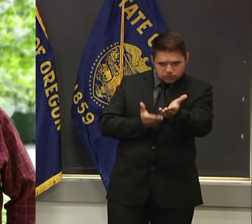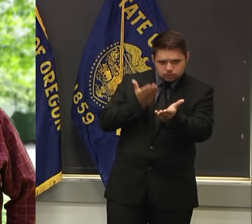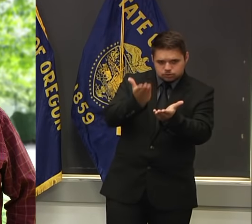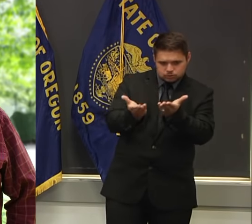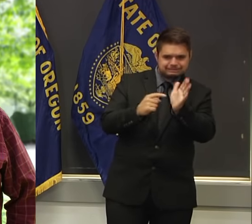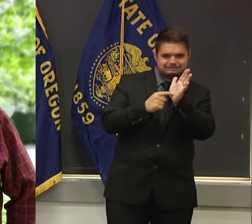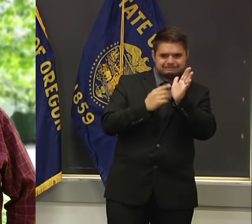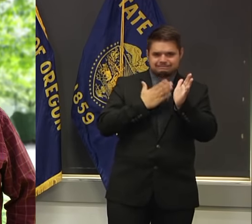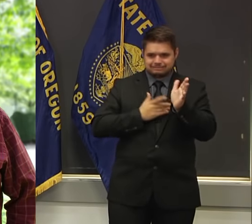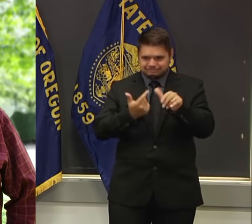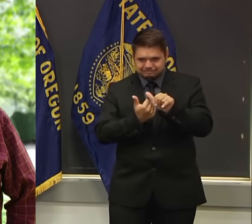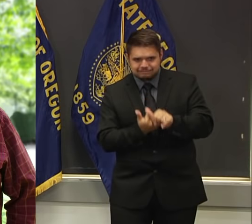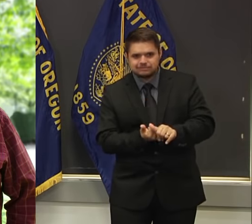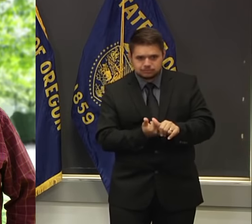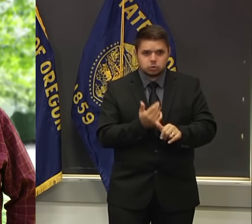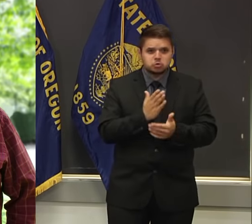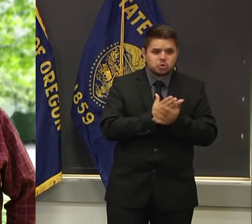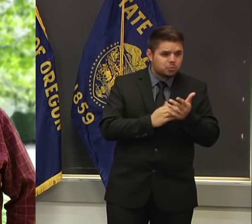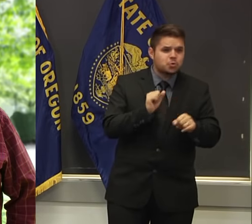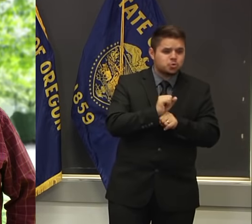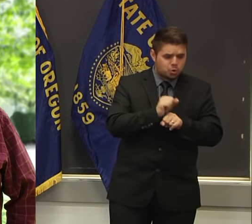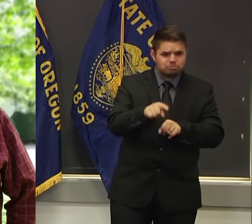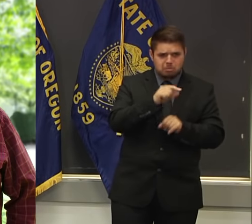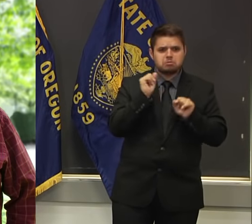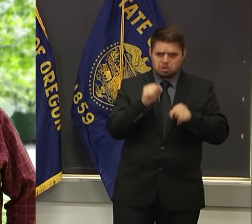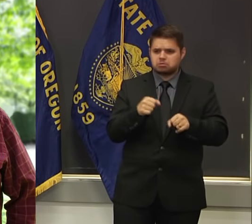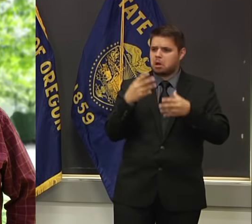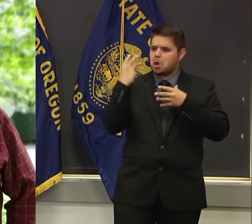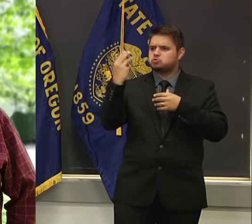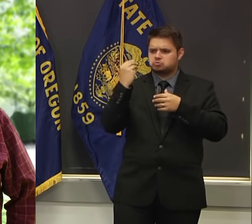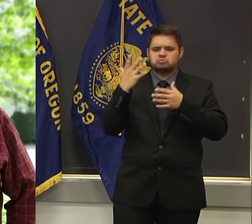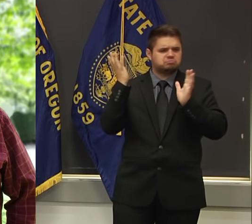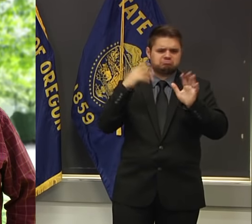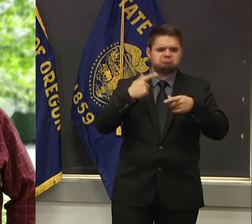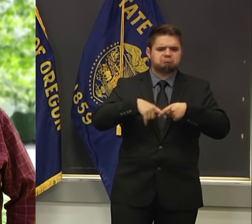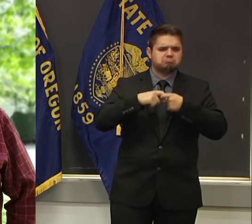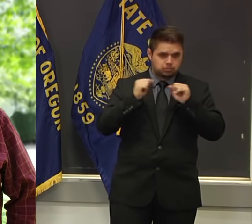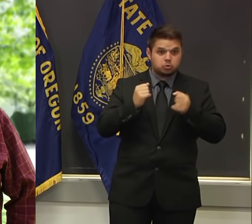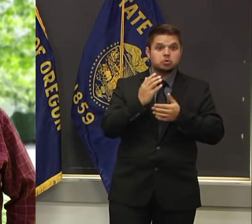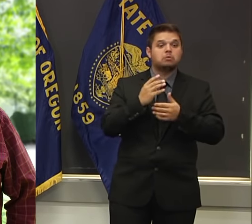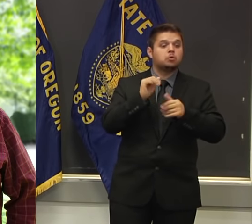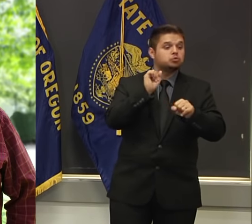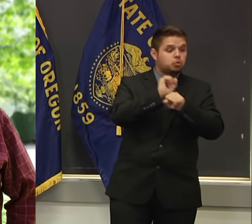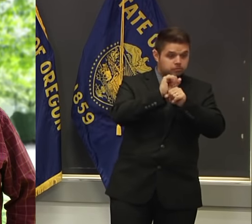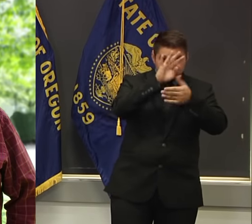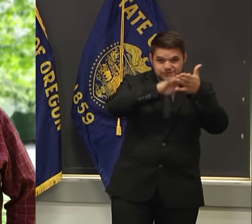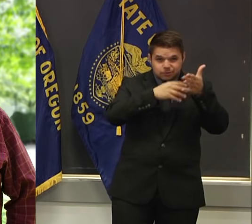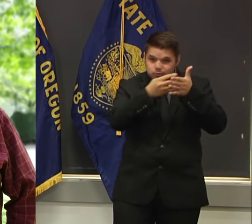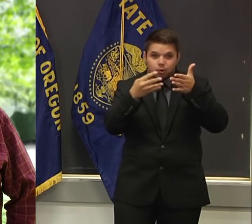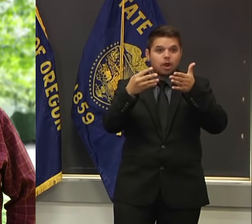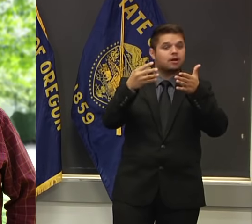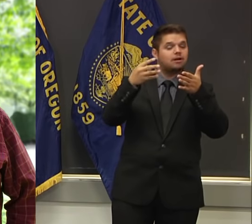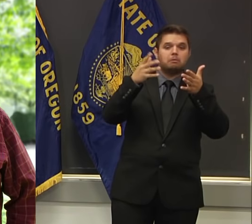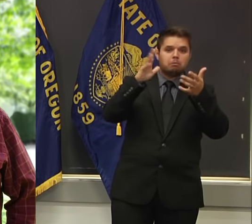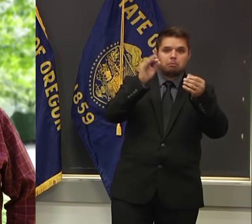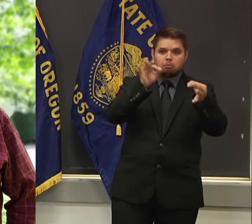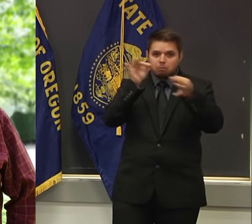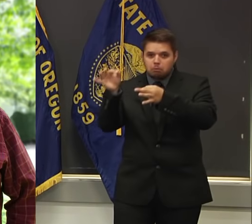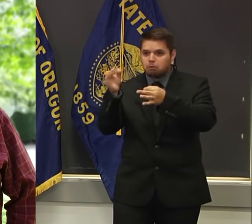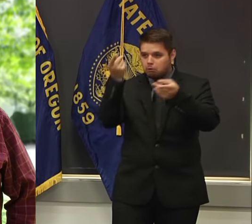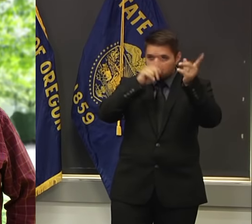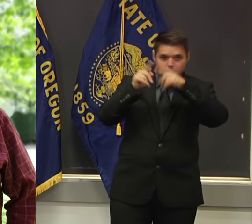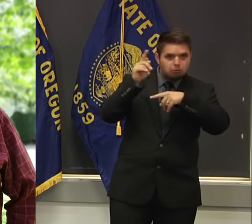can be delayed, some can be stopped. Work schedules can be rearranged both to hit points when the smoke is